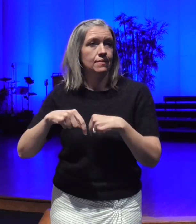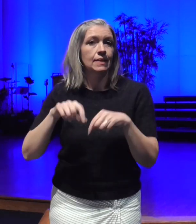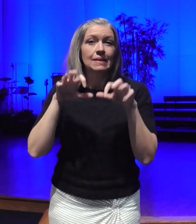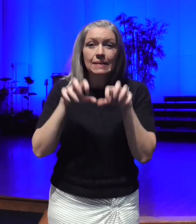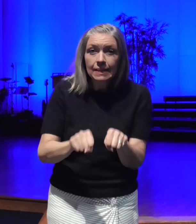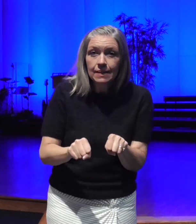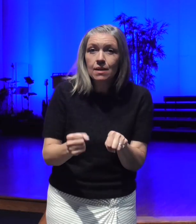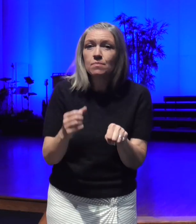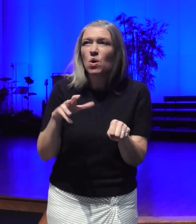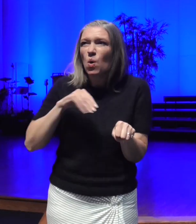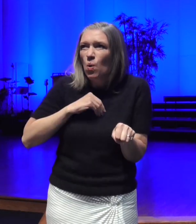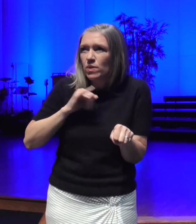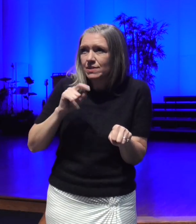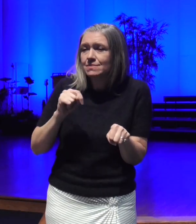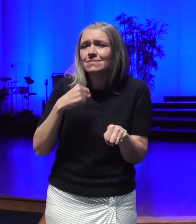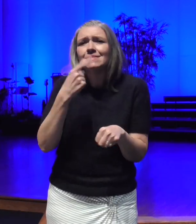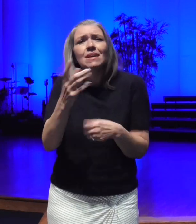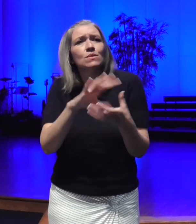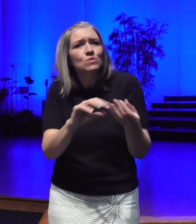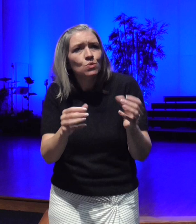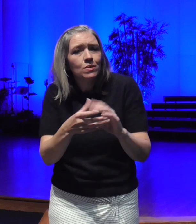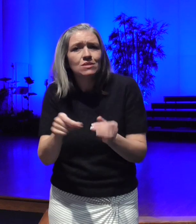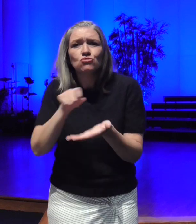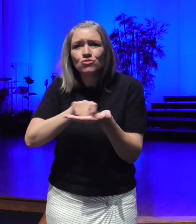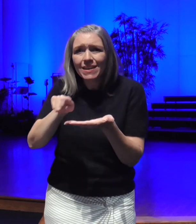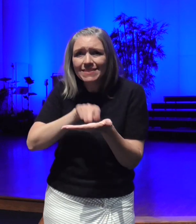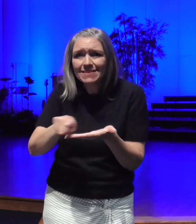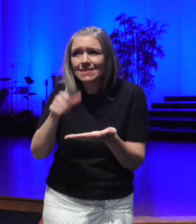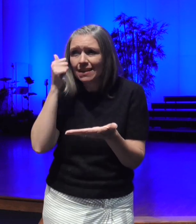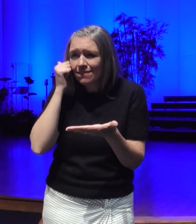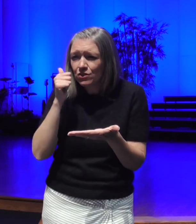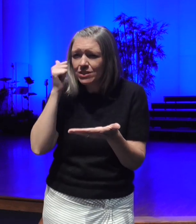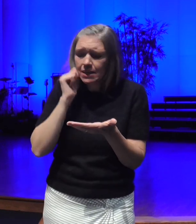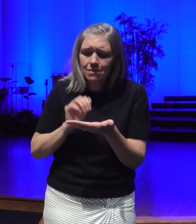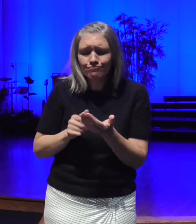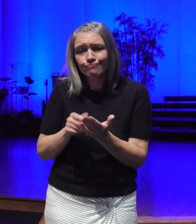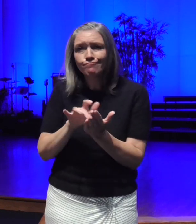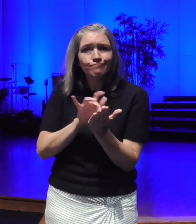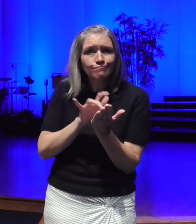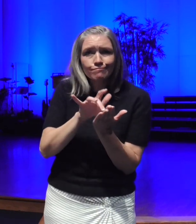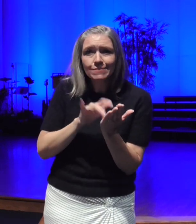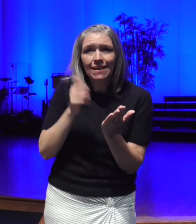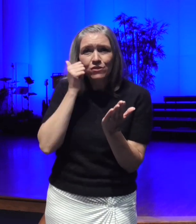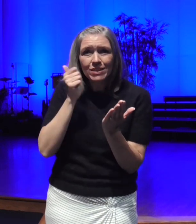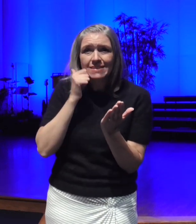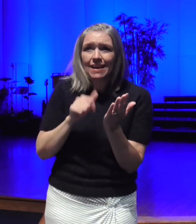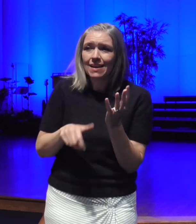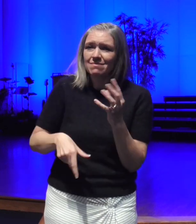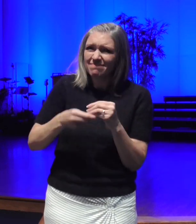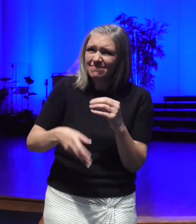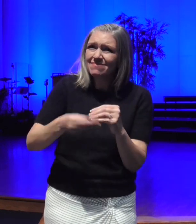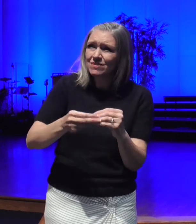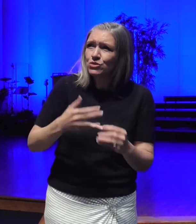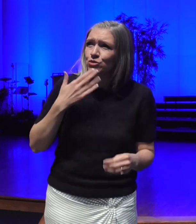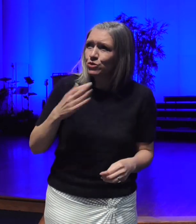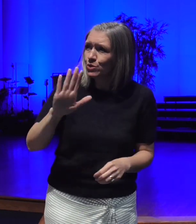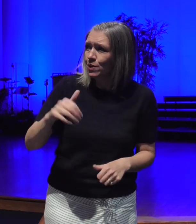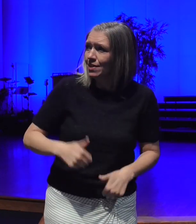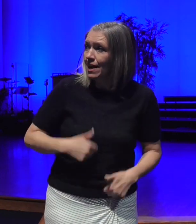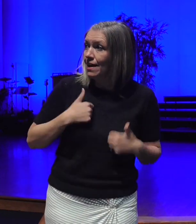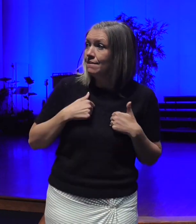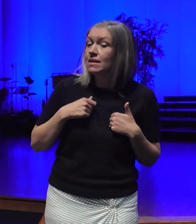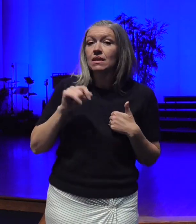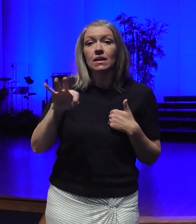Own it. Tell stories about it. Write it down every day, all of the good that occurred in life. If you're caught up in